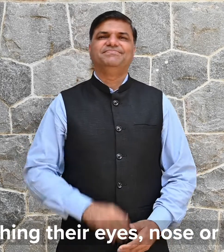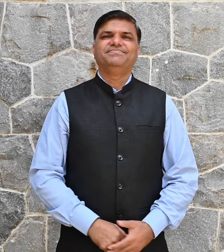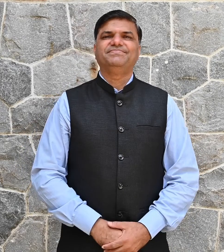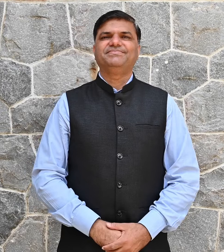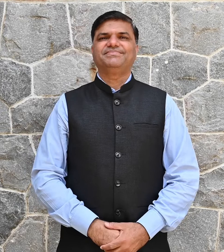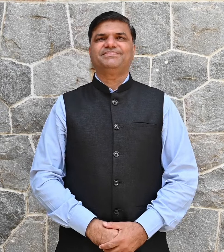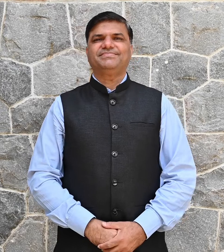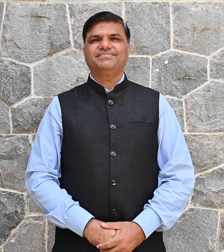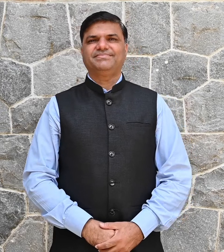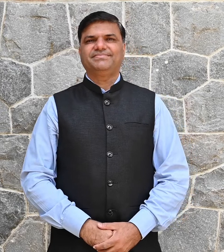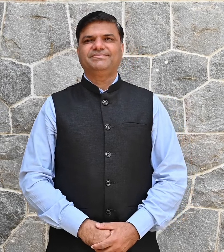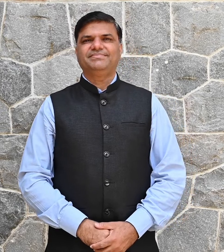eyes, nose, or mouth.